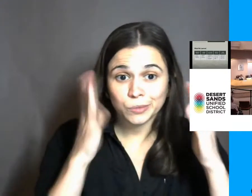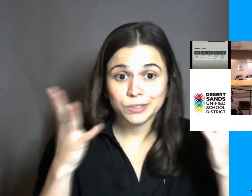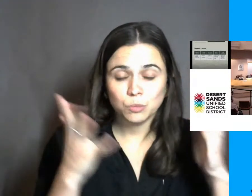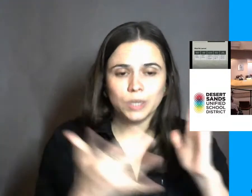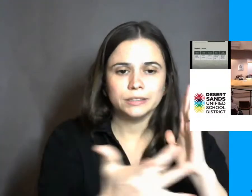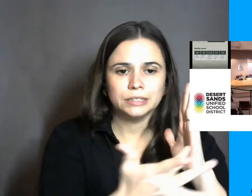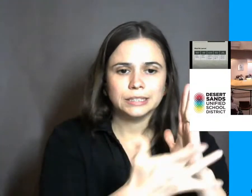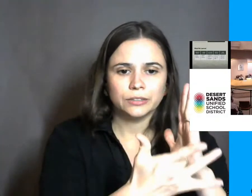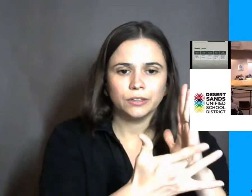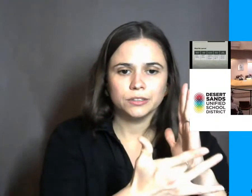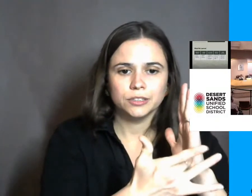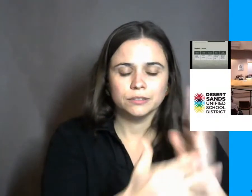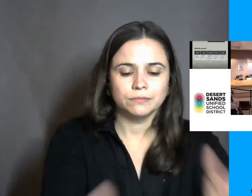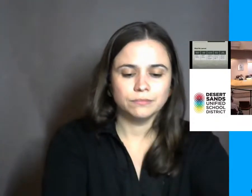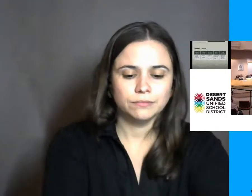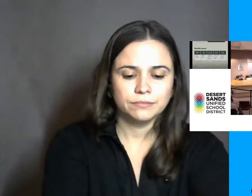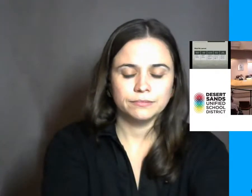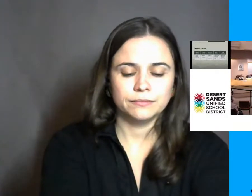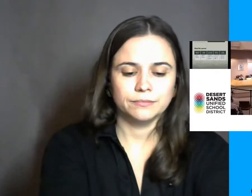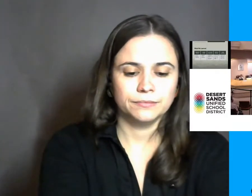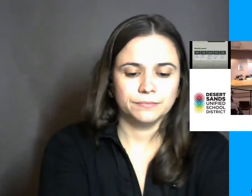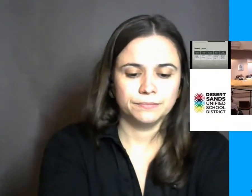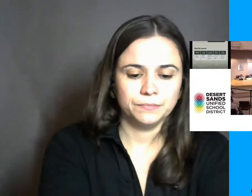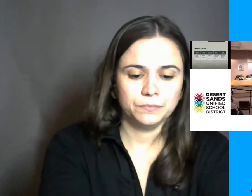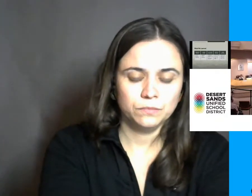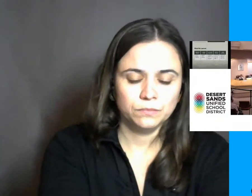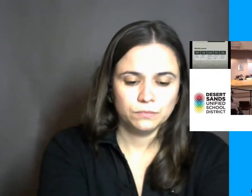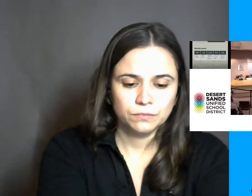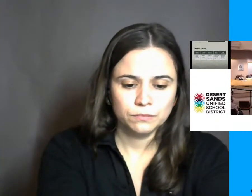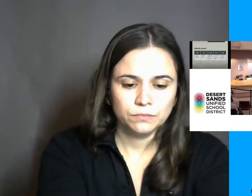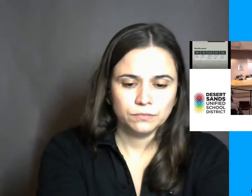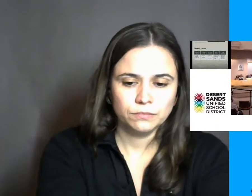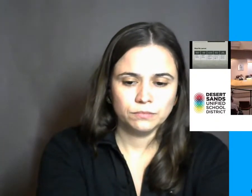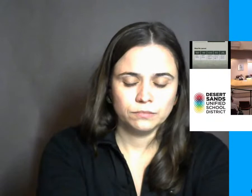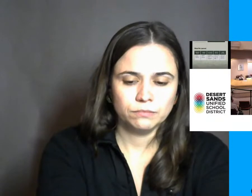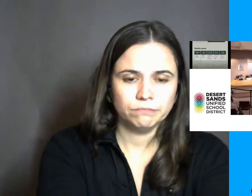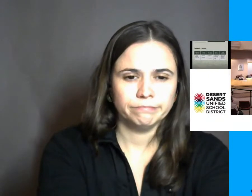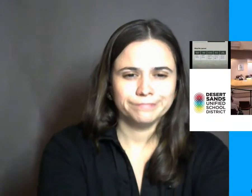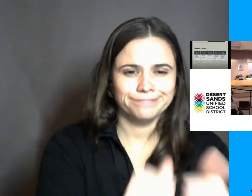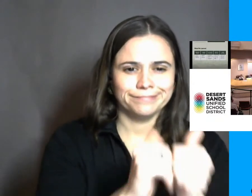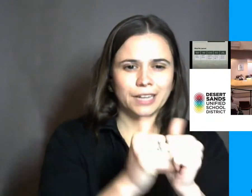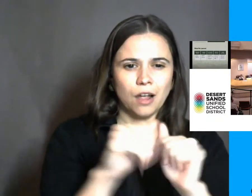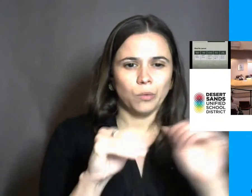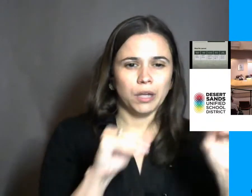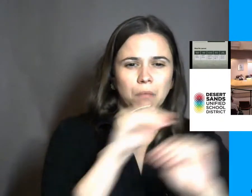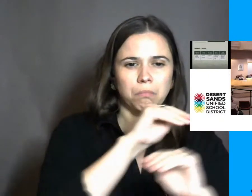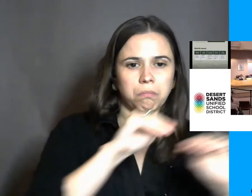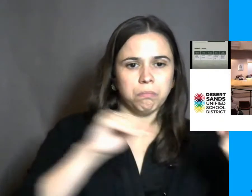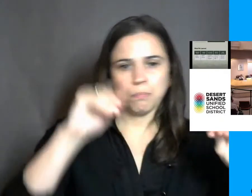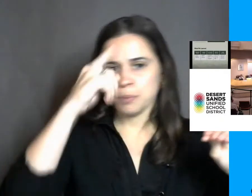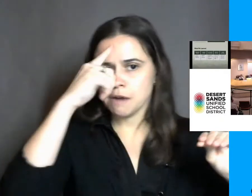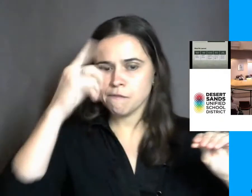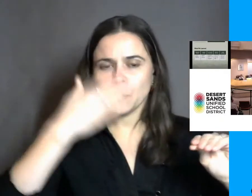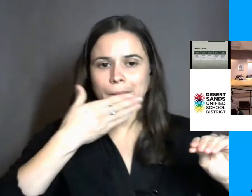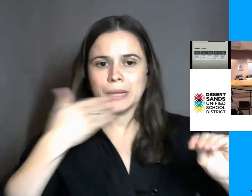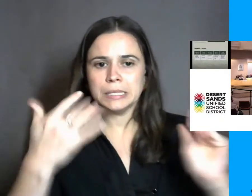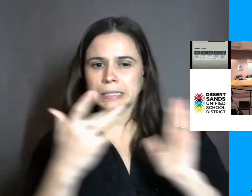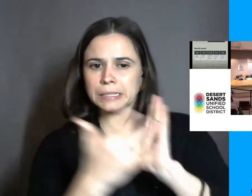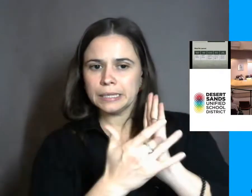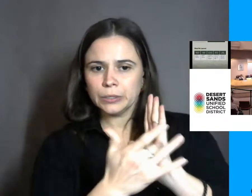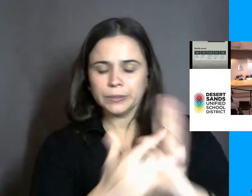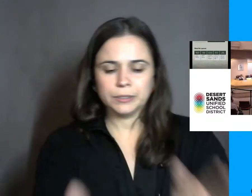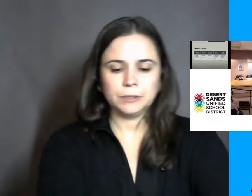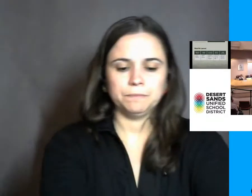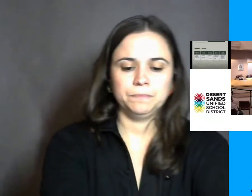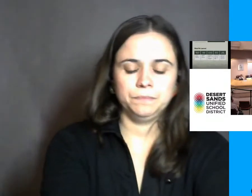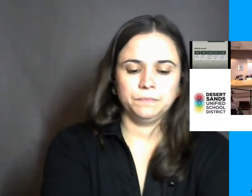a space using that technology. We also heard that there's a desire for seamless integration of technology,